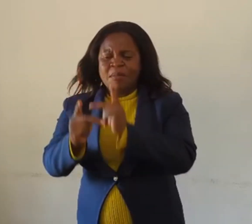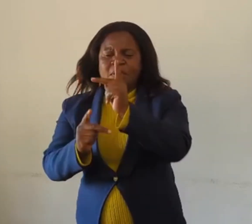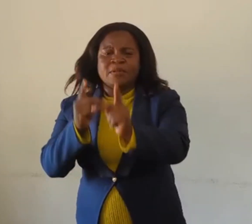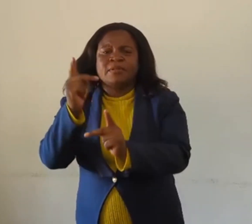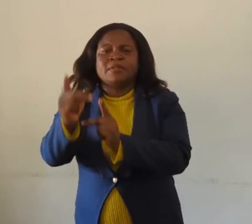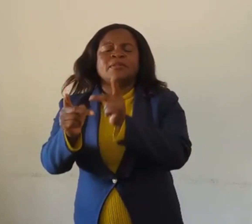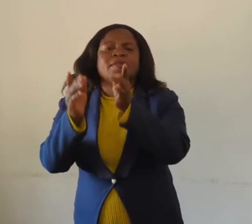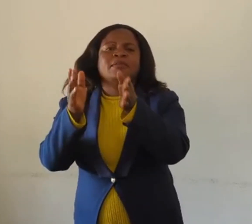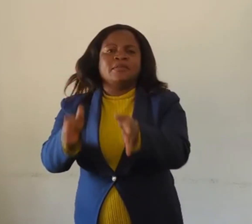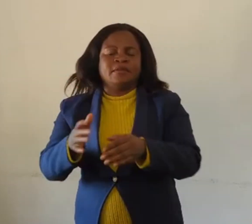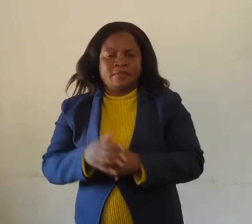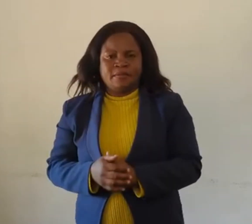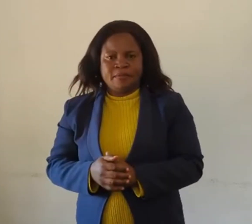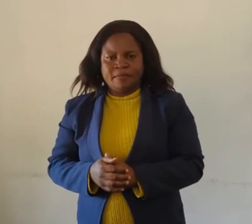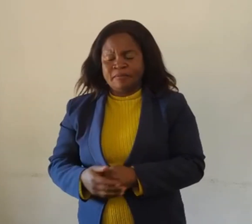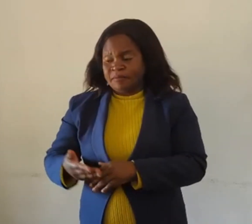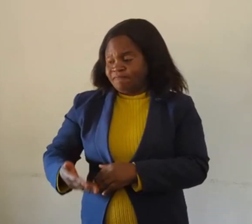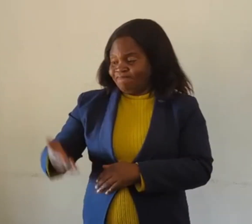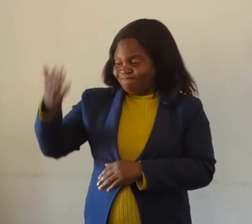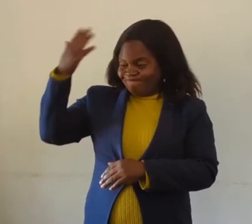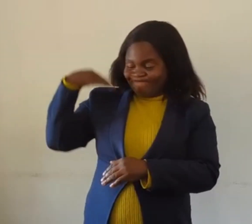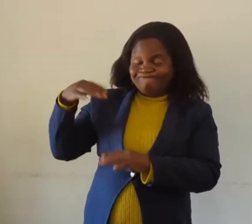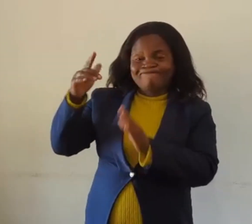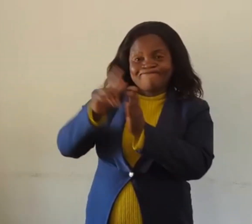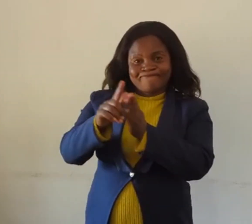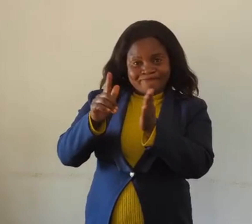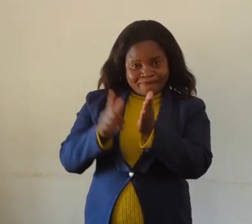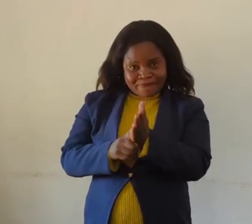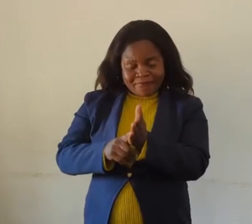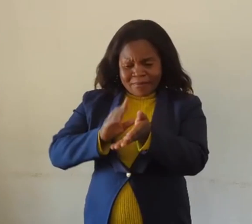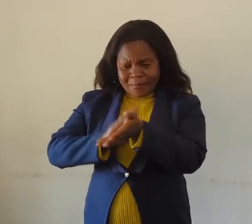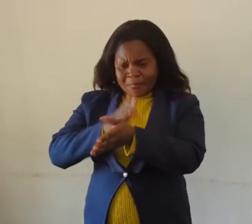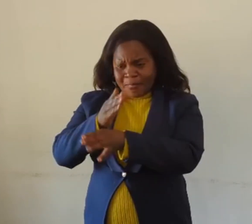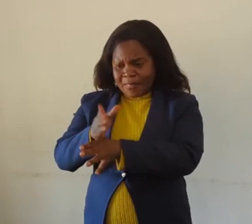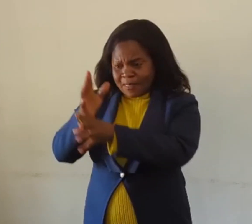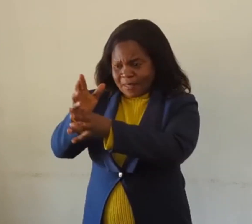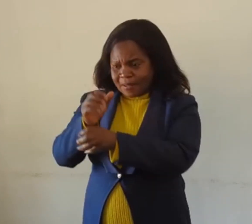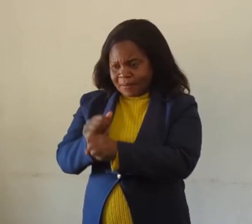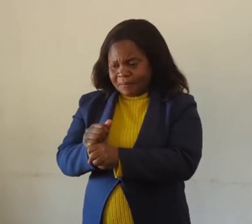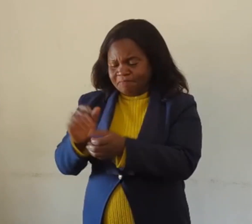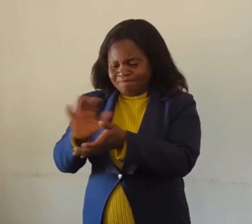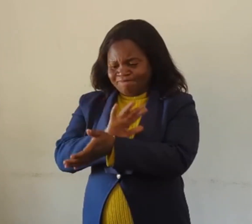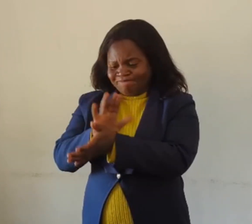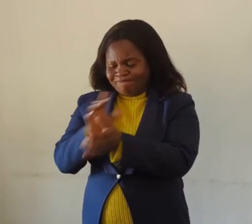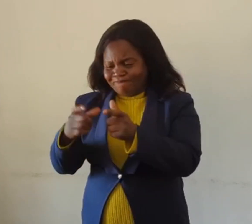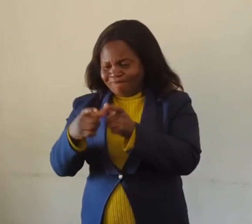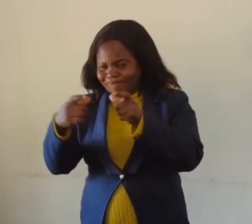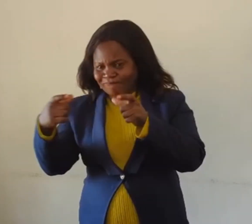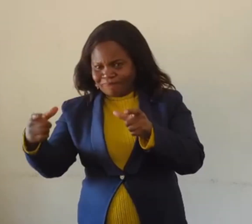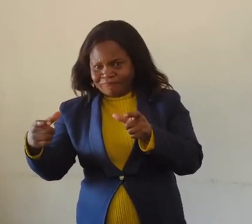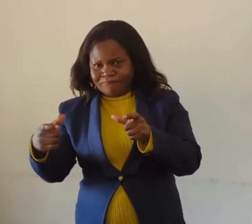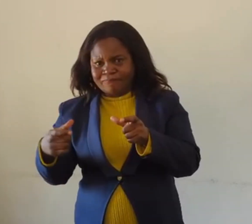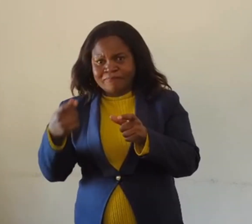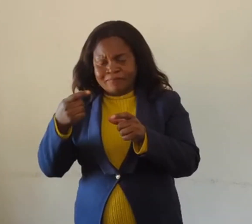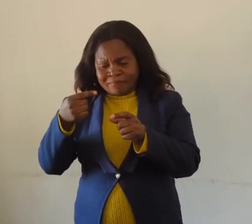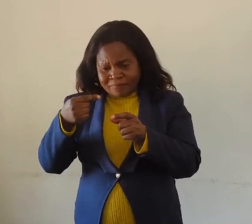Under the previous provision, after receiving a ballot paper marked by an election officer,